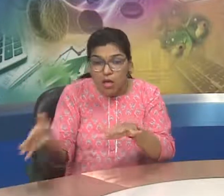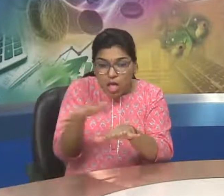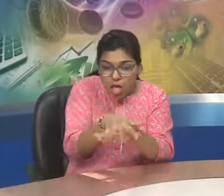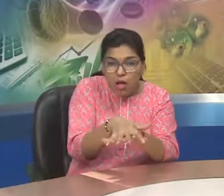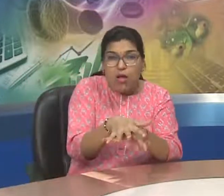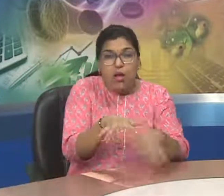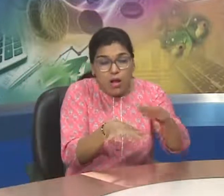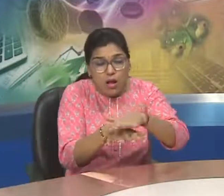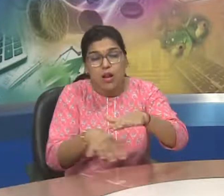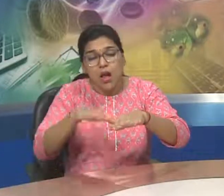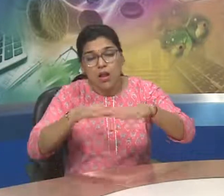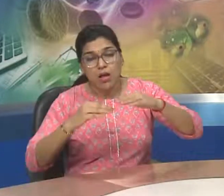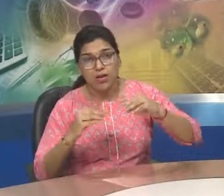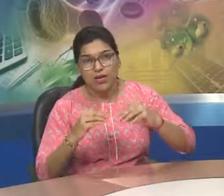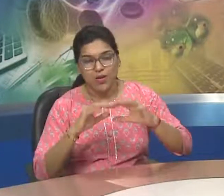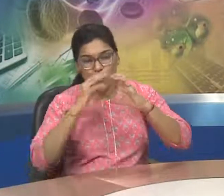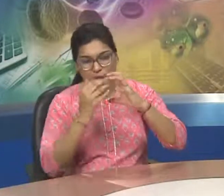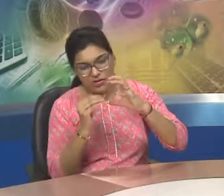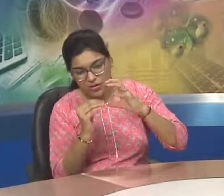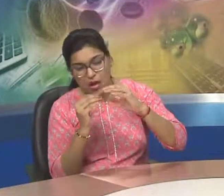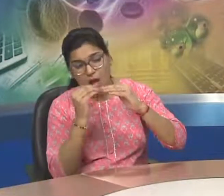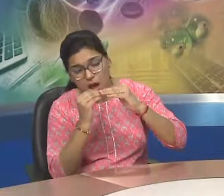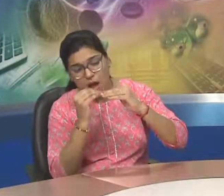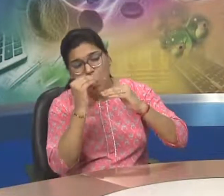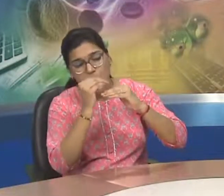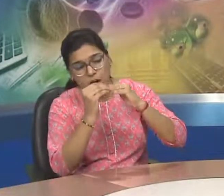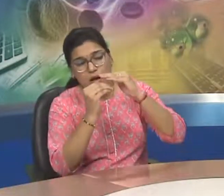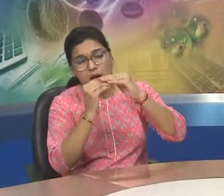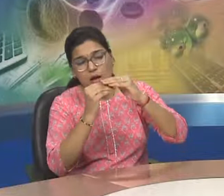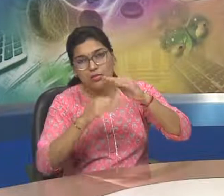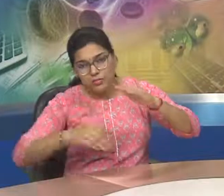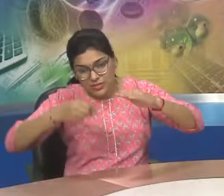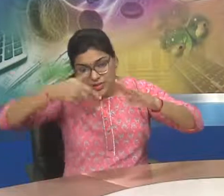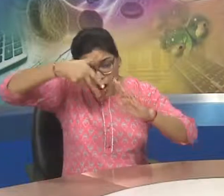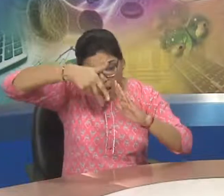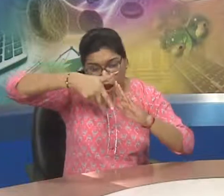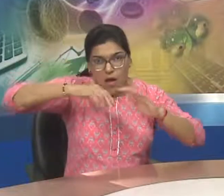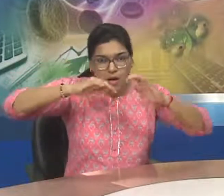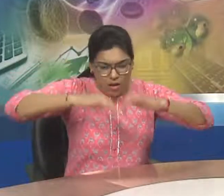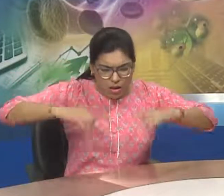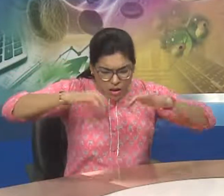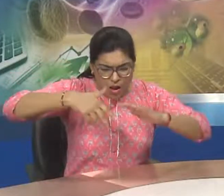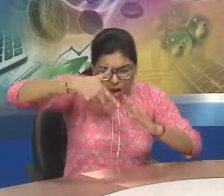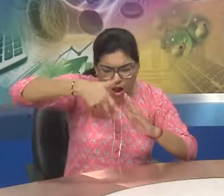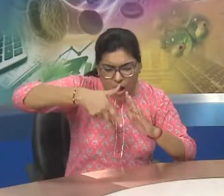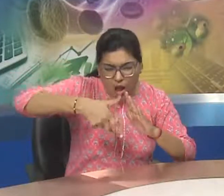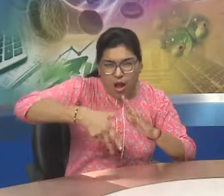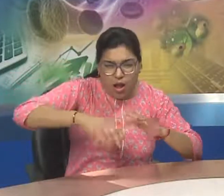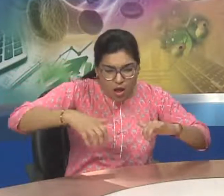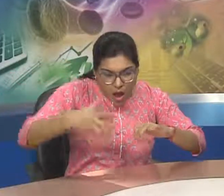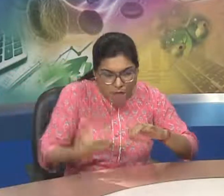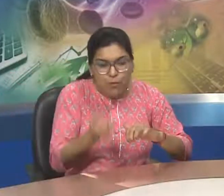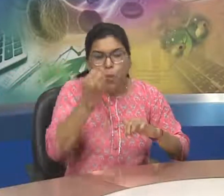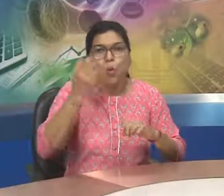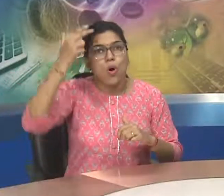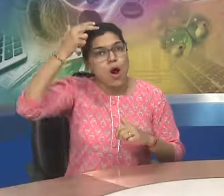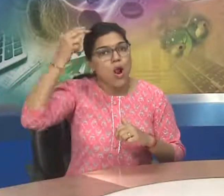When plants die and converted into deeper level of the